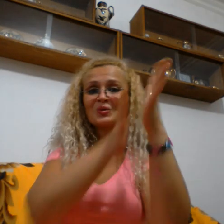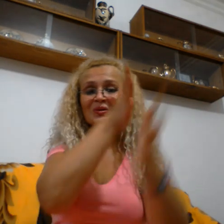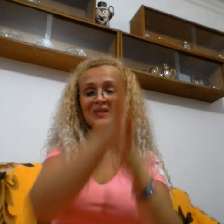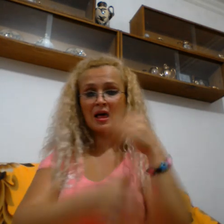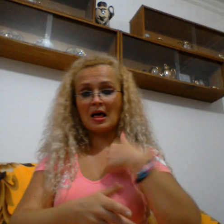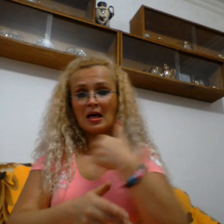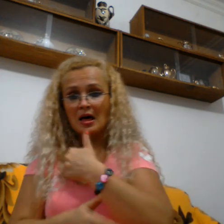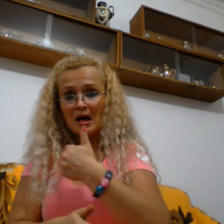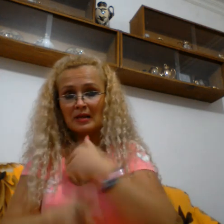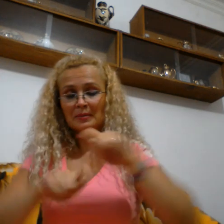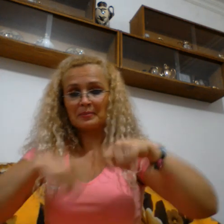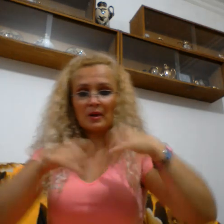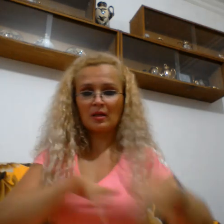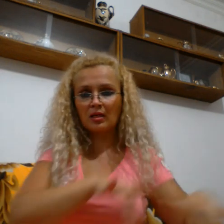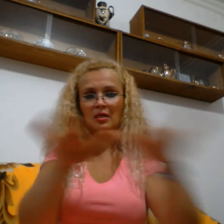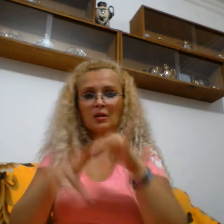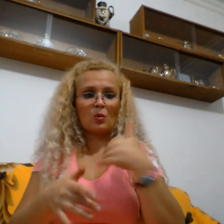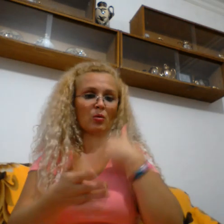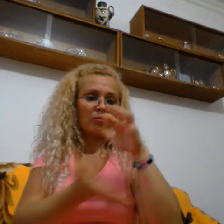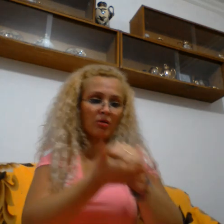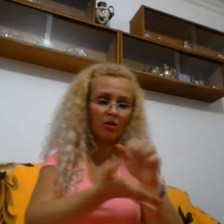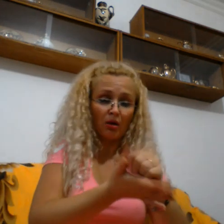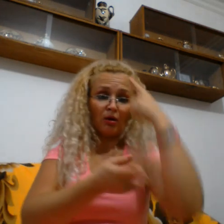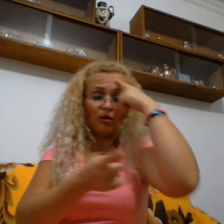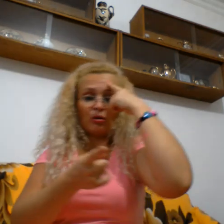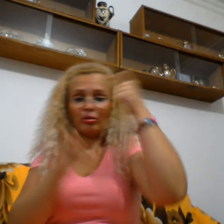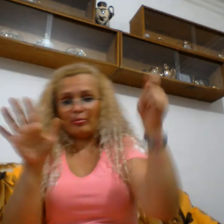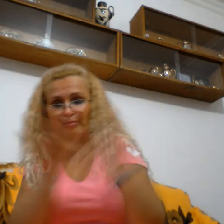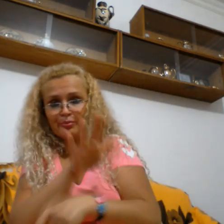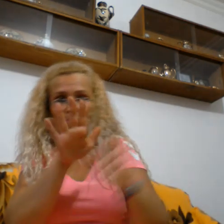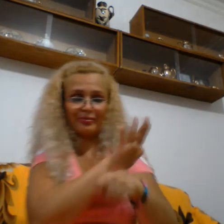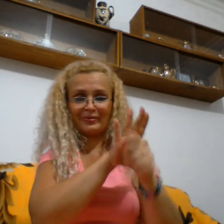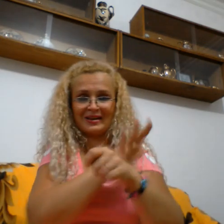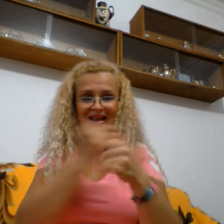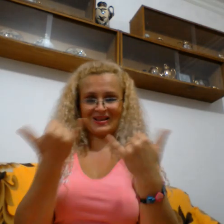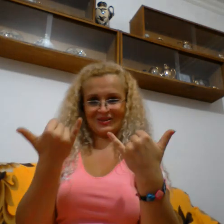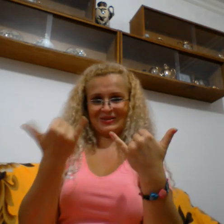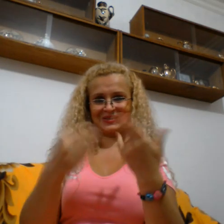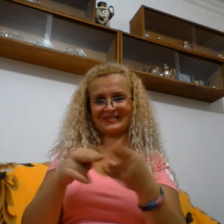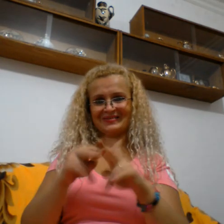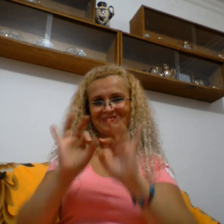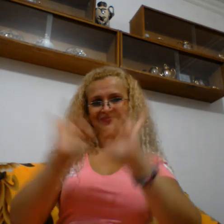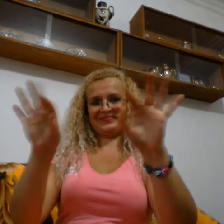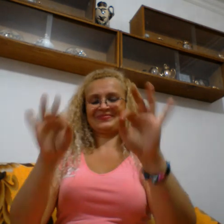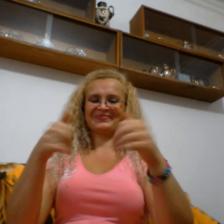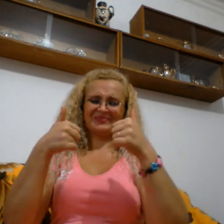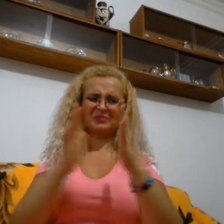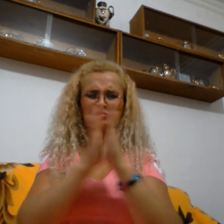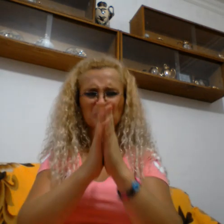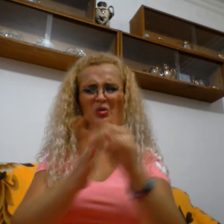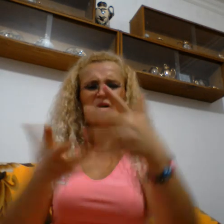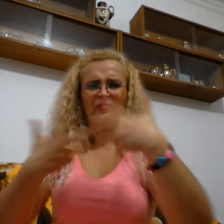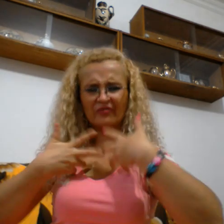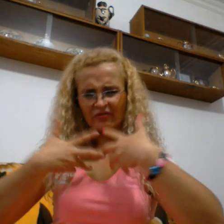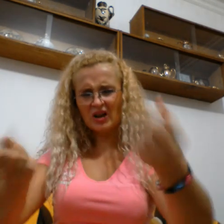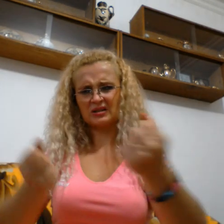is doing right now to prepare for the journey to Mars. All this programming will continue to be available to a worldwide audience on all of our